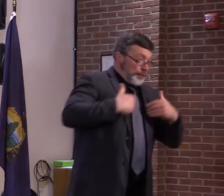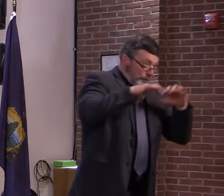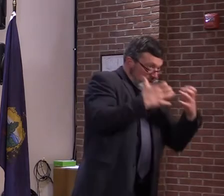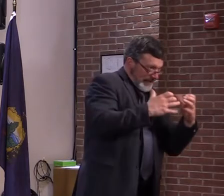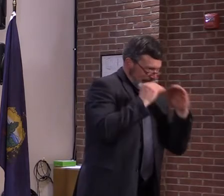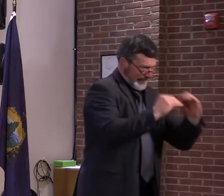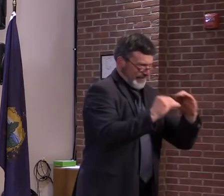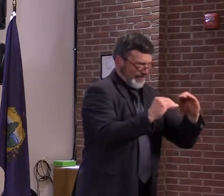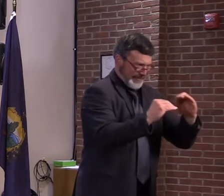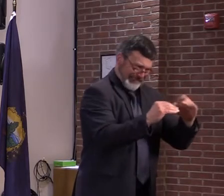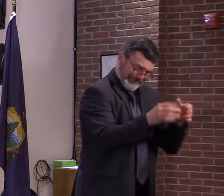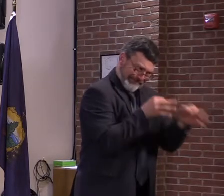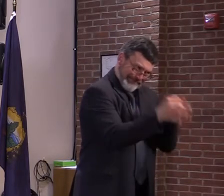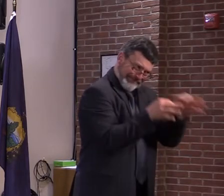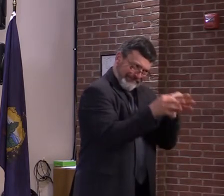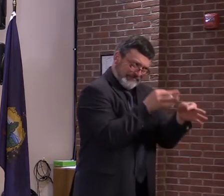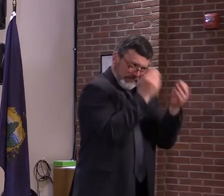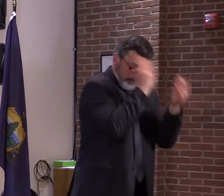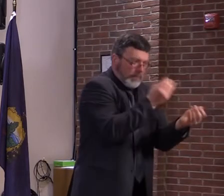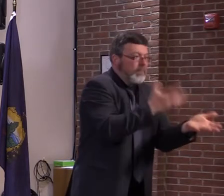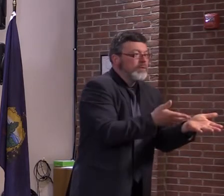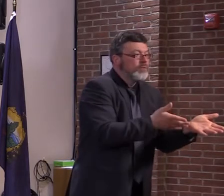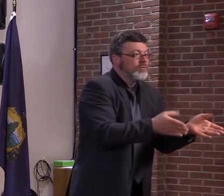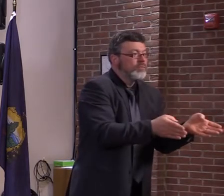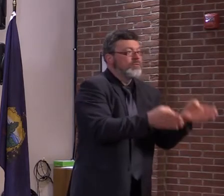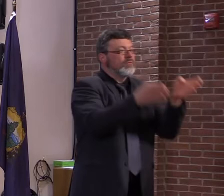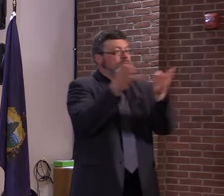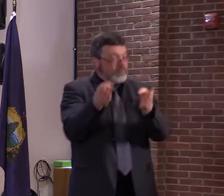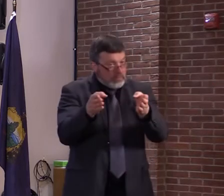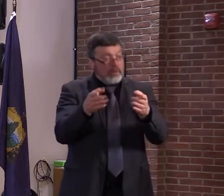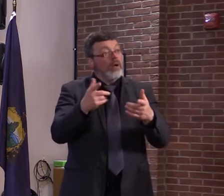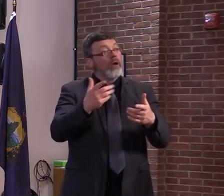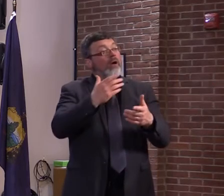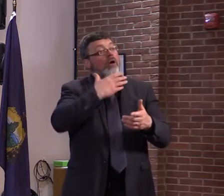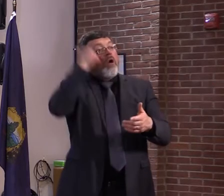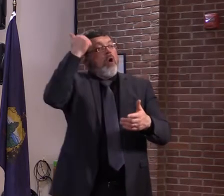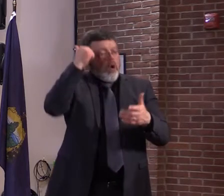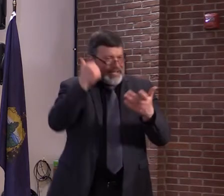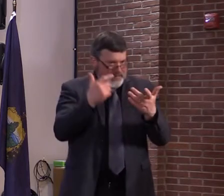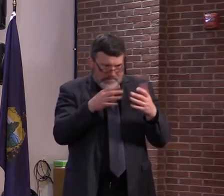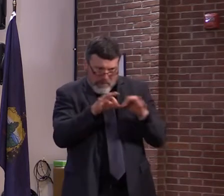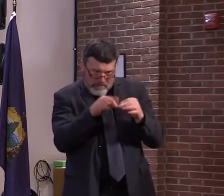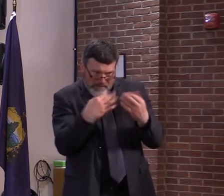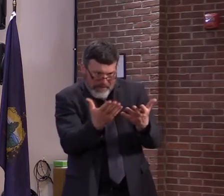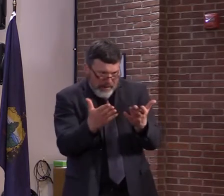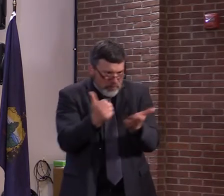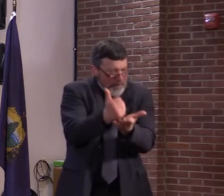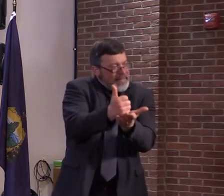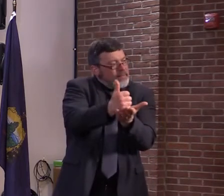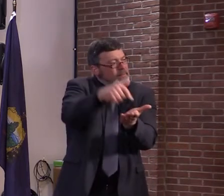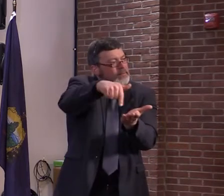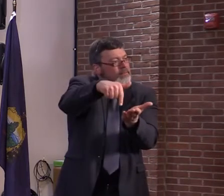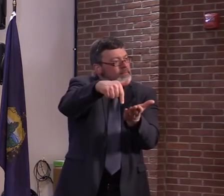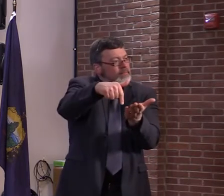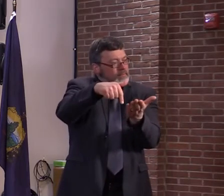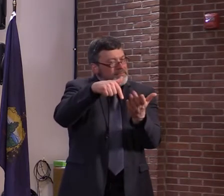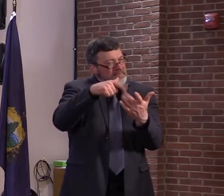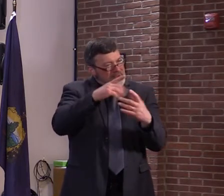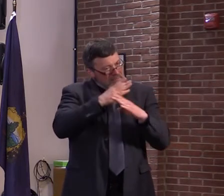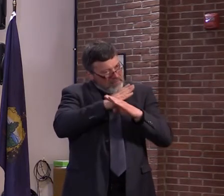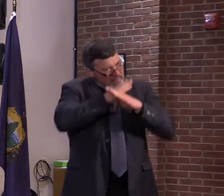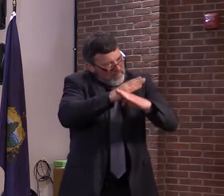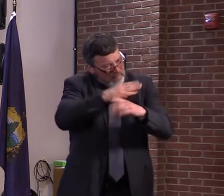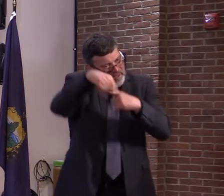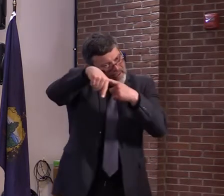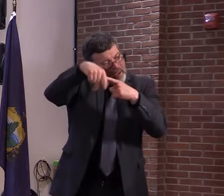around the state. And these ultimately are the things that are going to help us the most in all of substance misuse, not